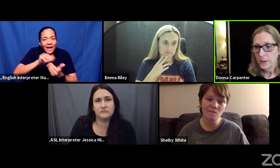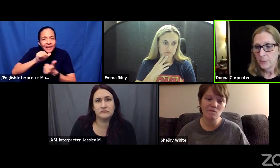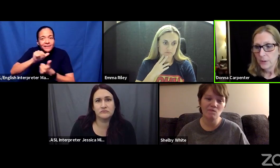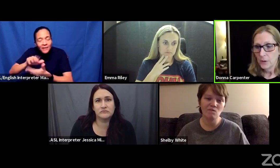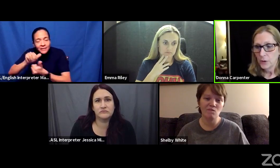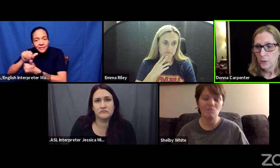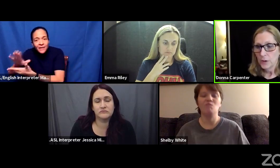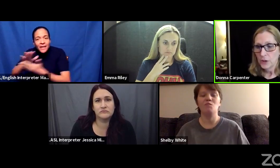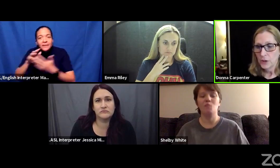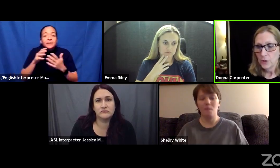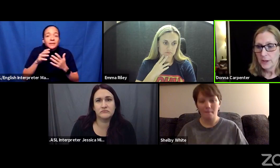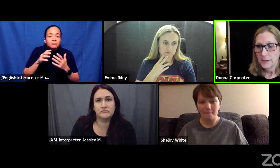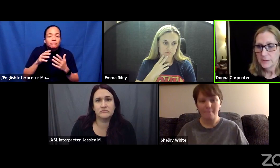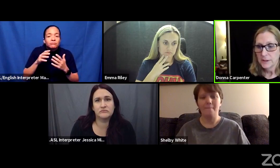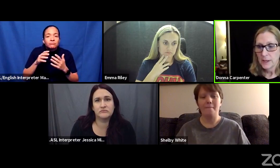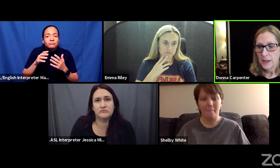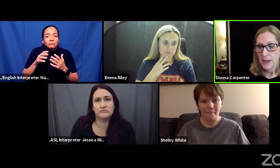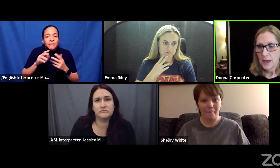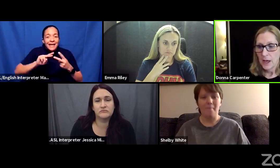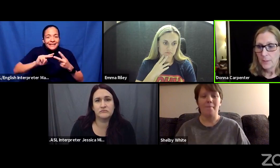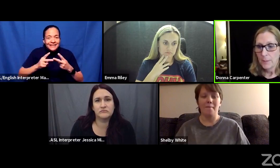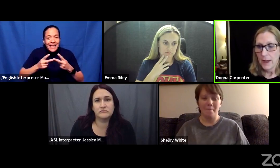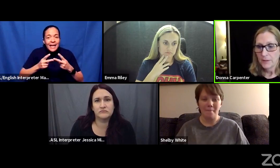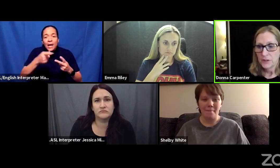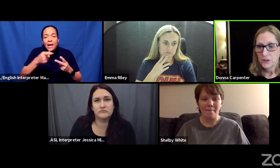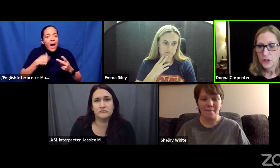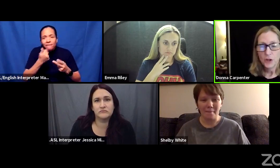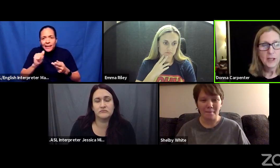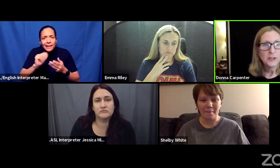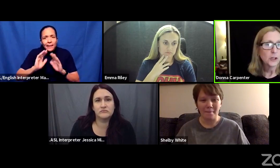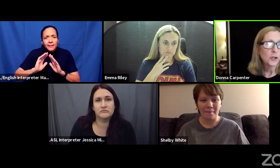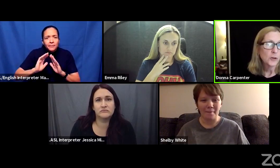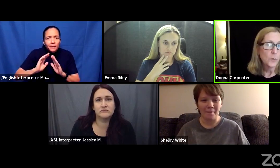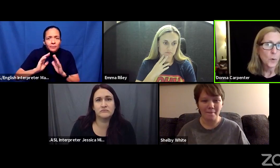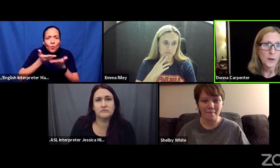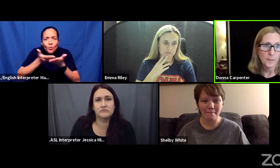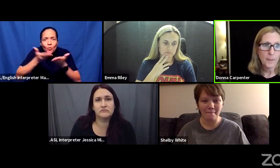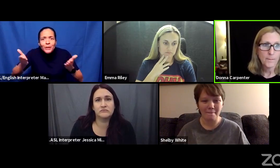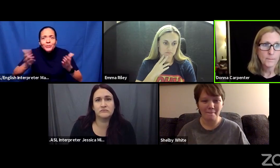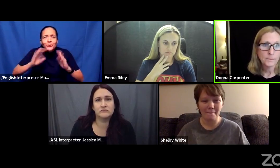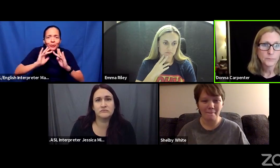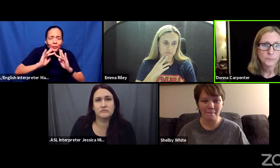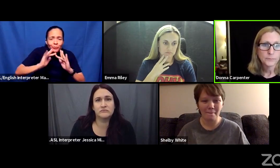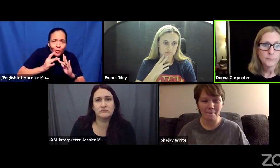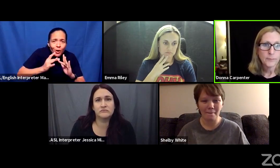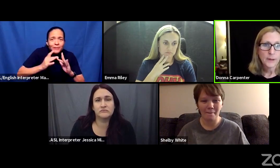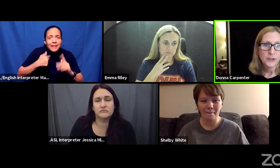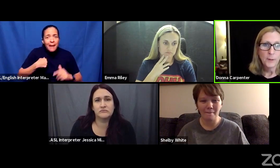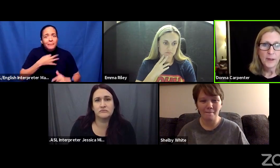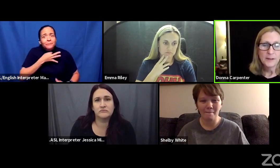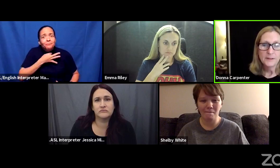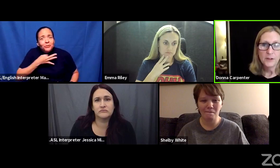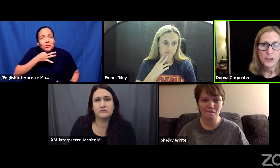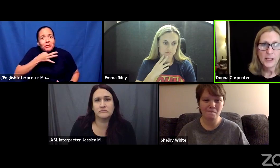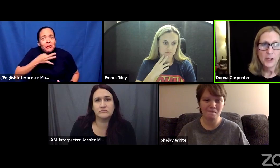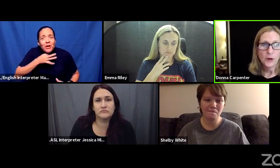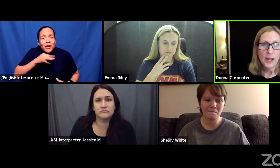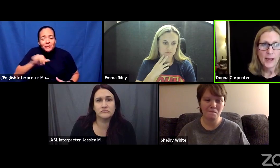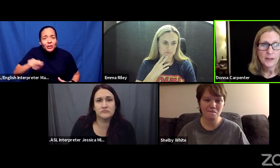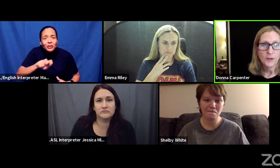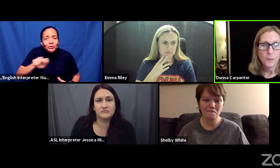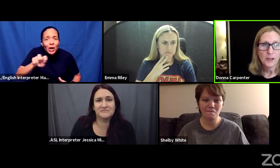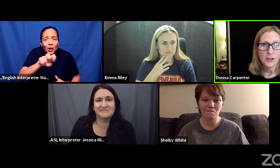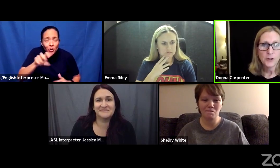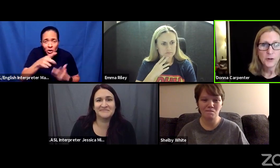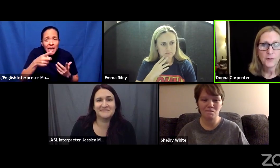resources for people who are curious about this journey to learn more? Shelby, I see you shaking